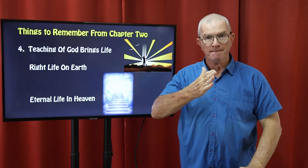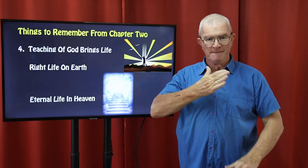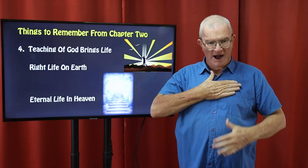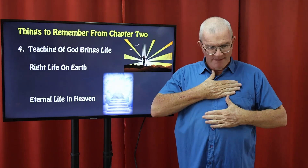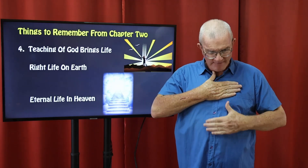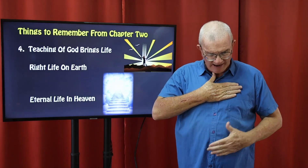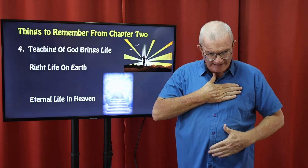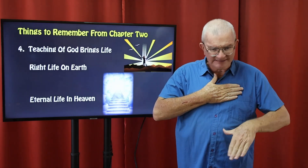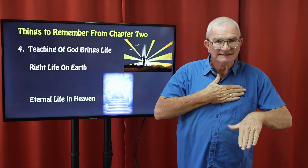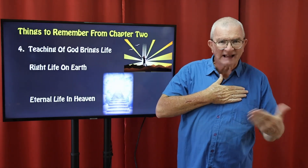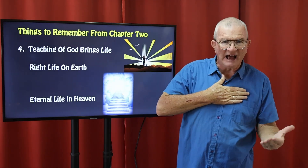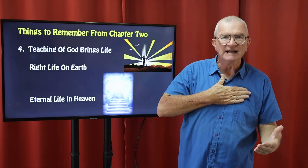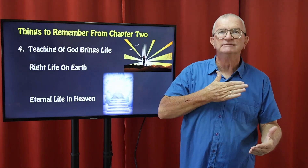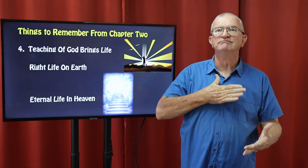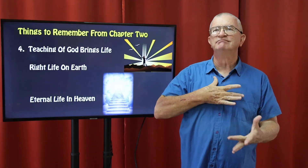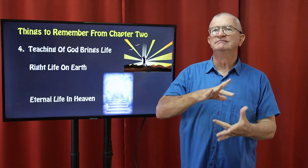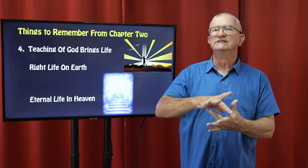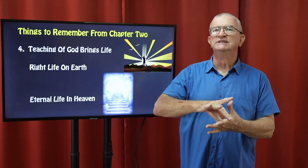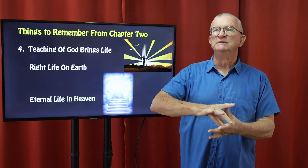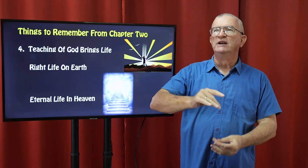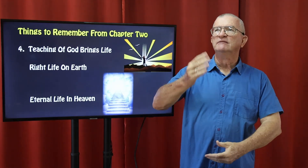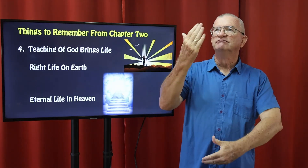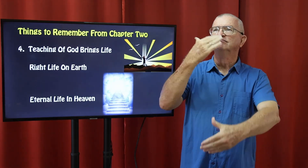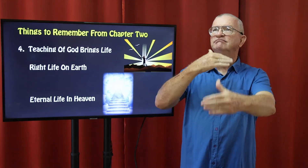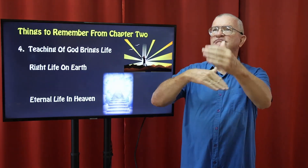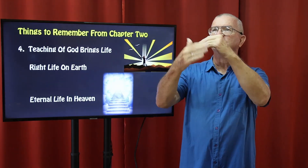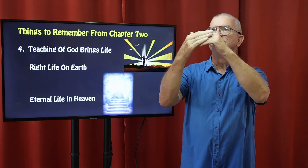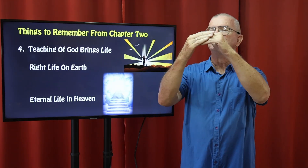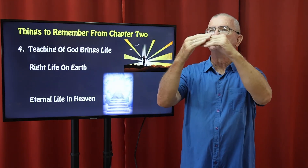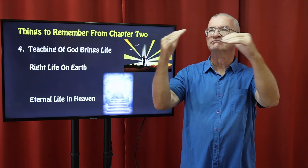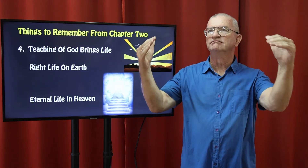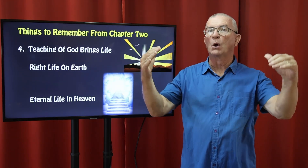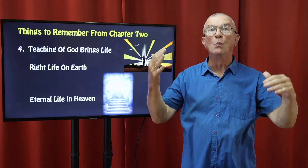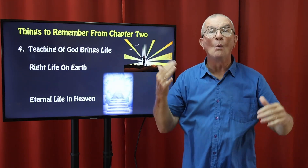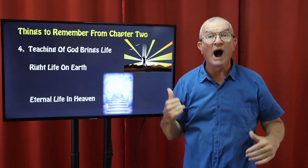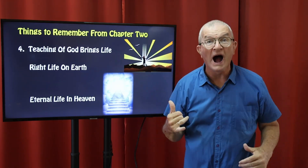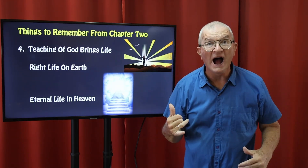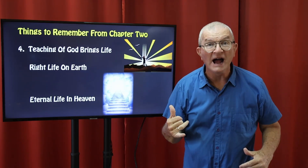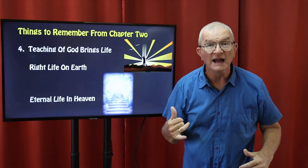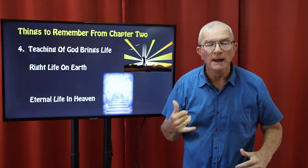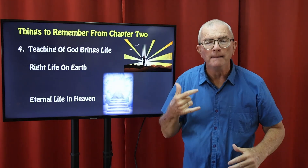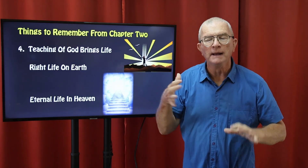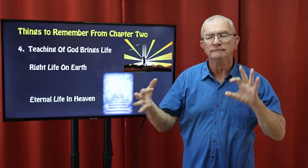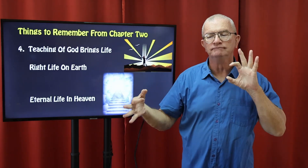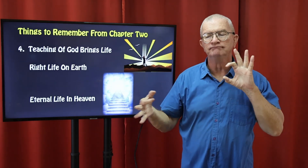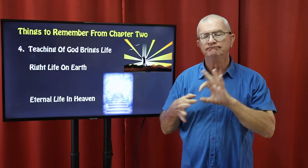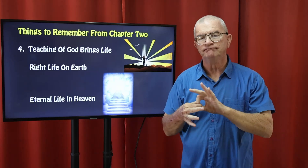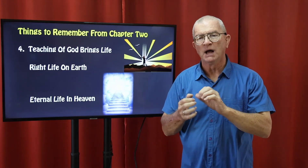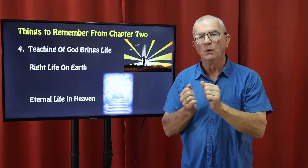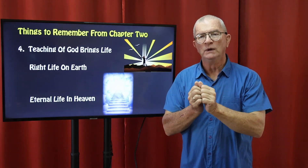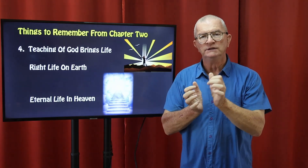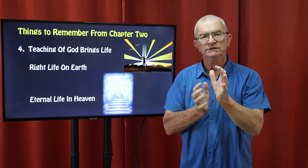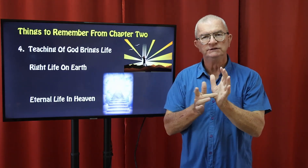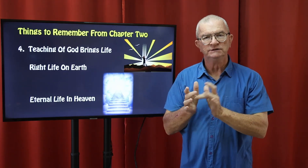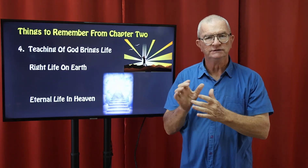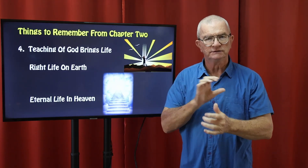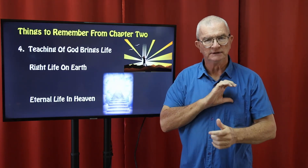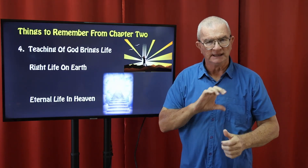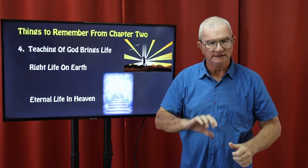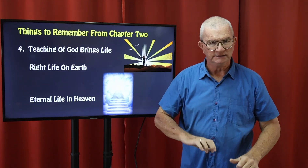My body is going to die, but my spirit will be in heaven. Why? Because I'm connected with